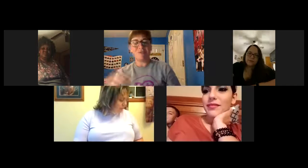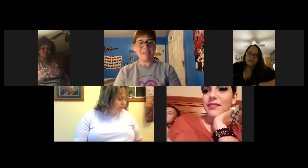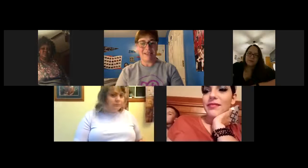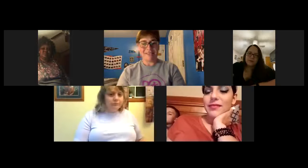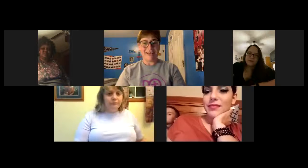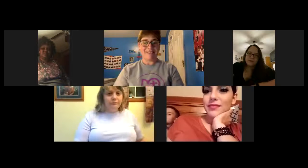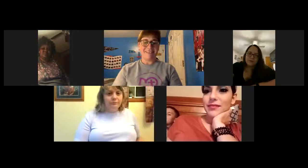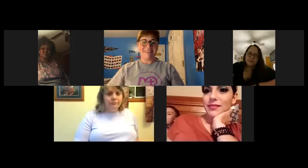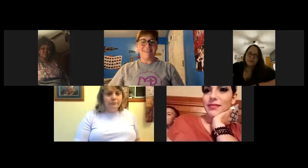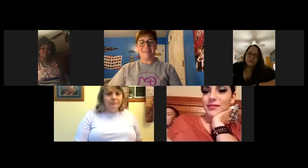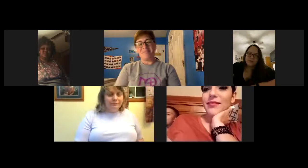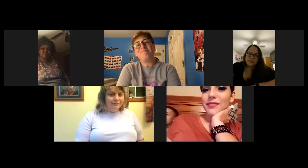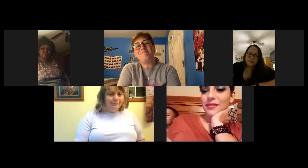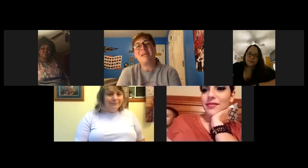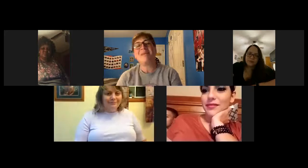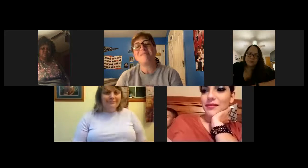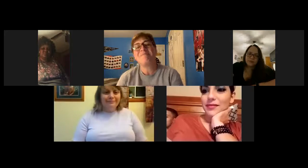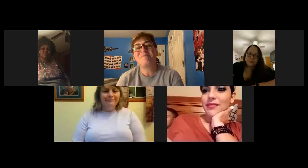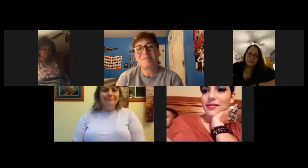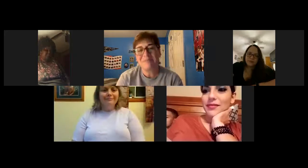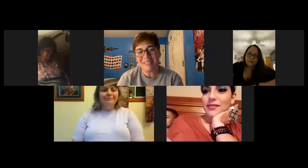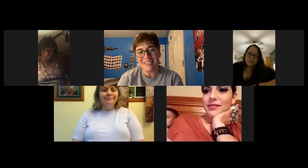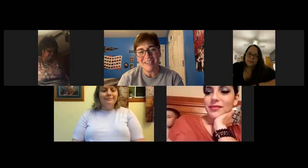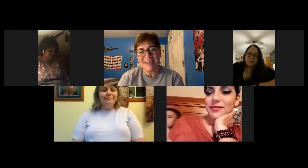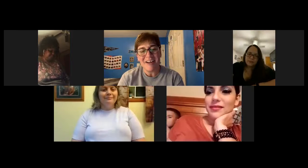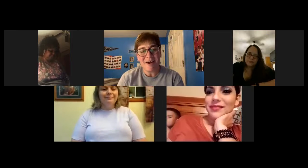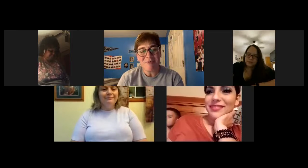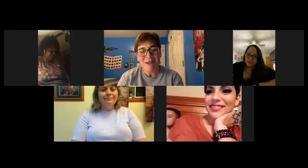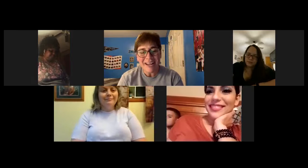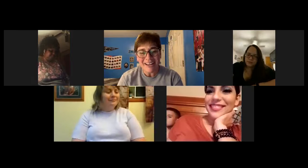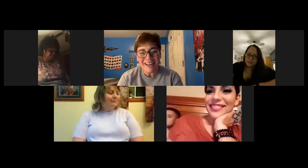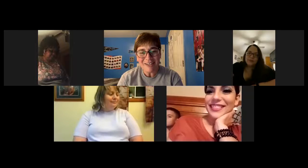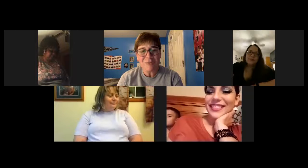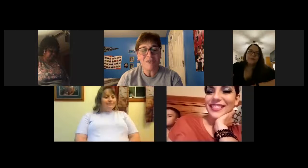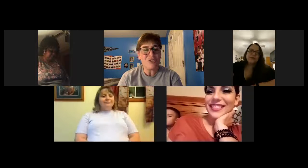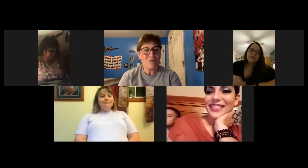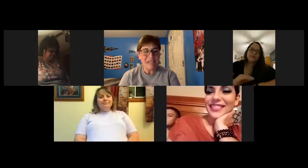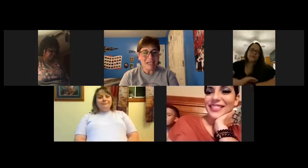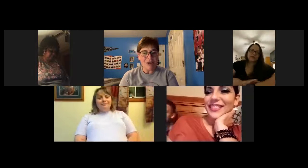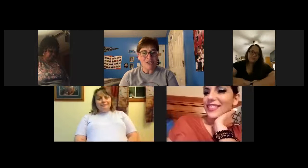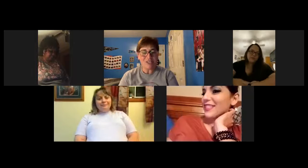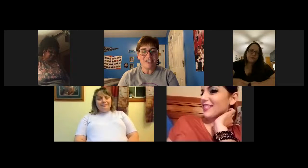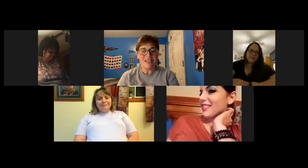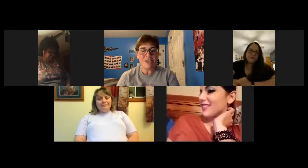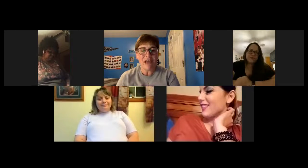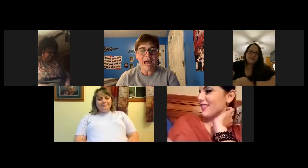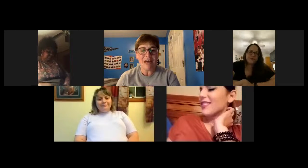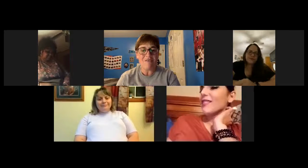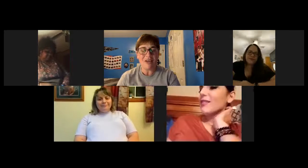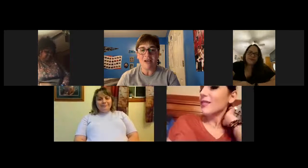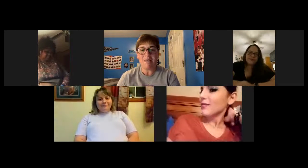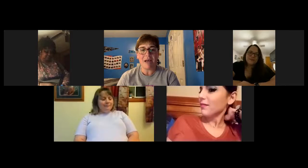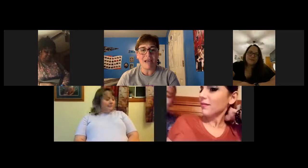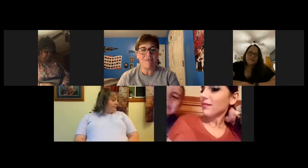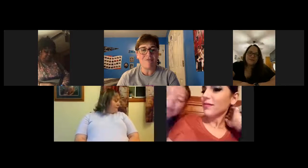Morales or something like that. Anyways. All right, guys. Well, shoot me any questions that you